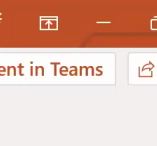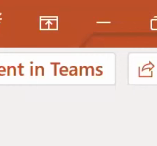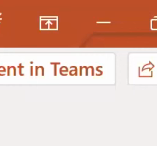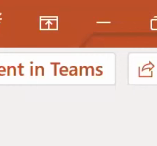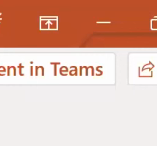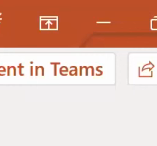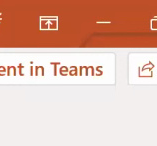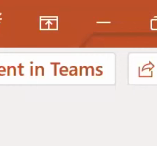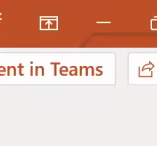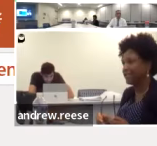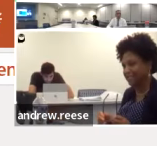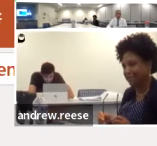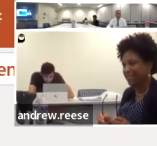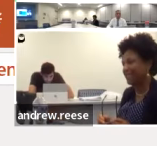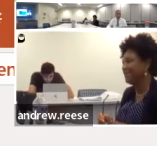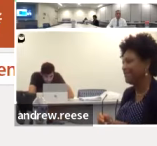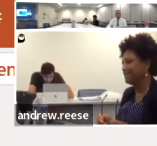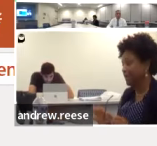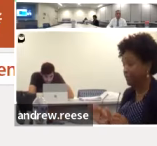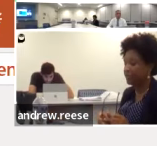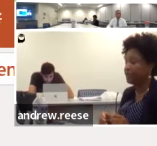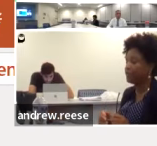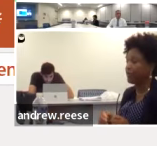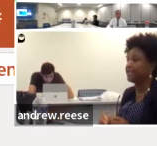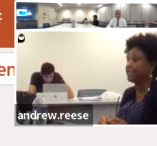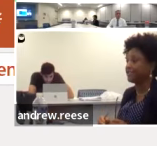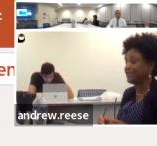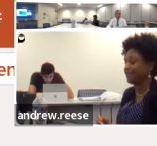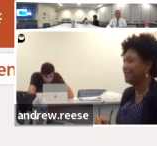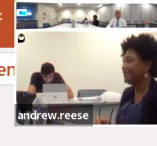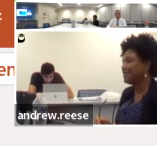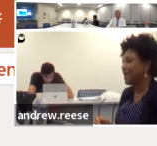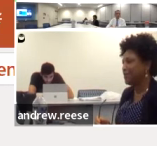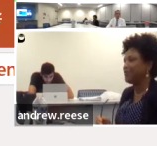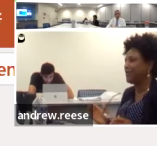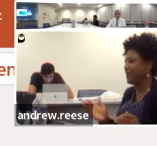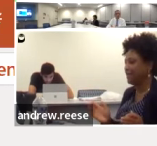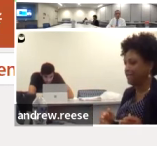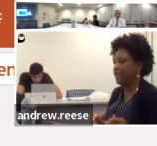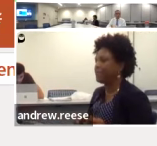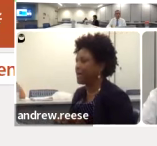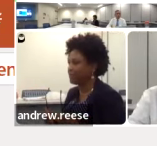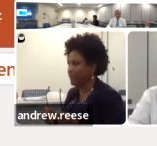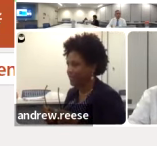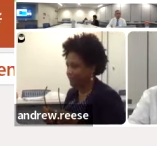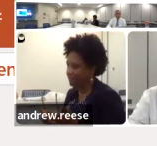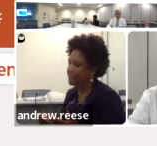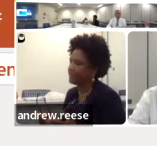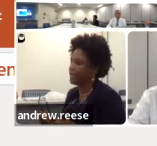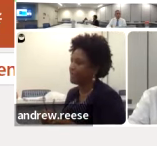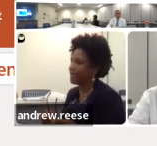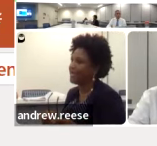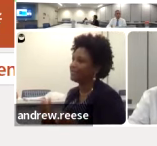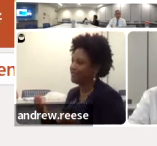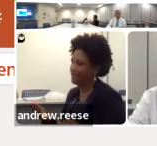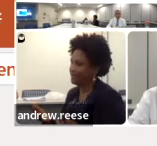and person supported interchangeably for the purpose of this presentation. I know on the DDS part, we refer to